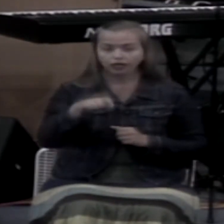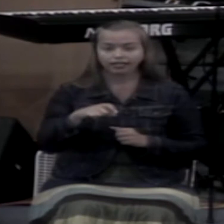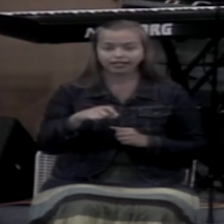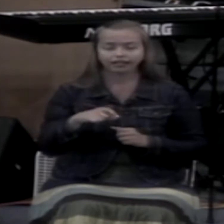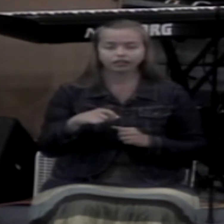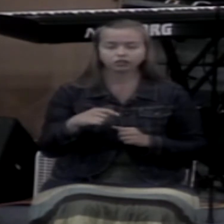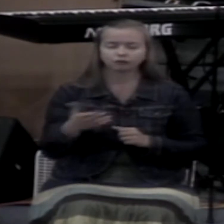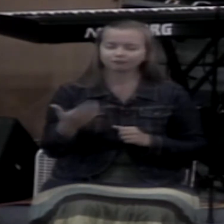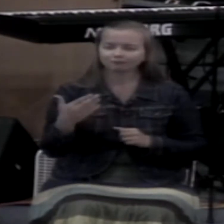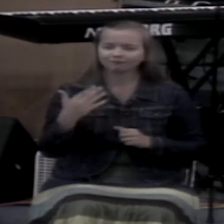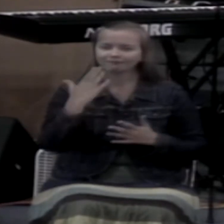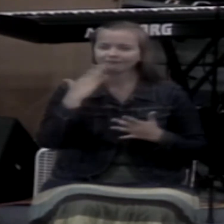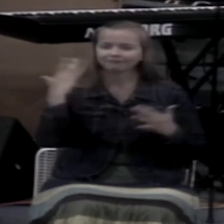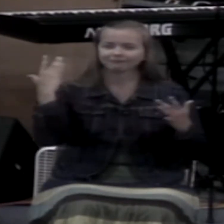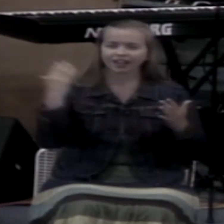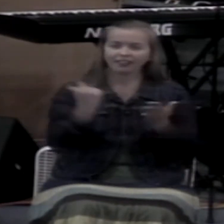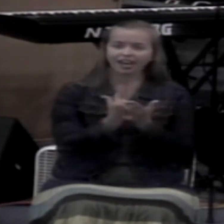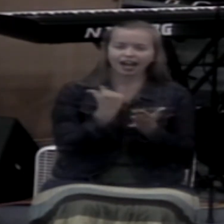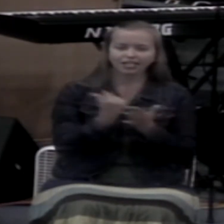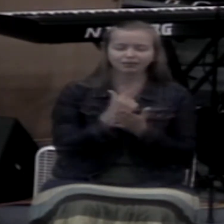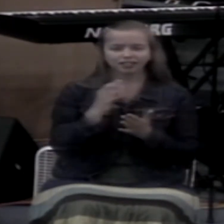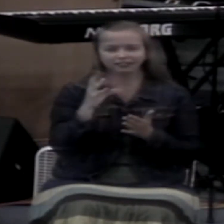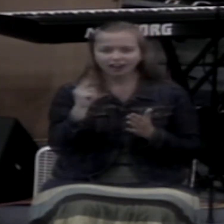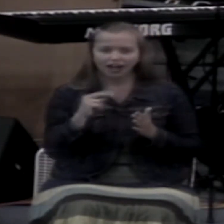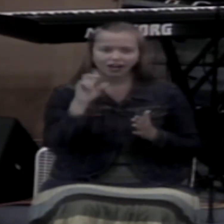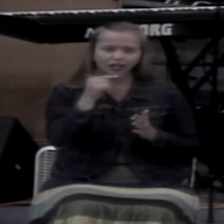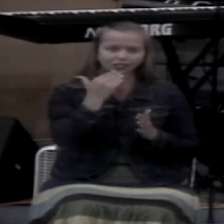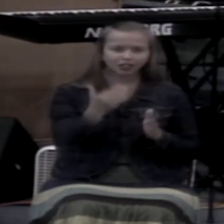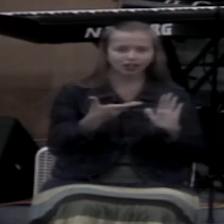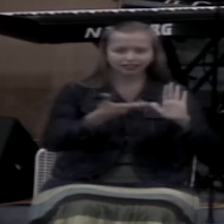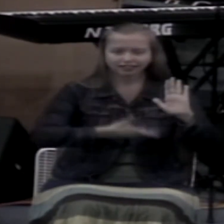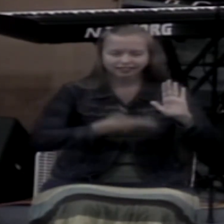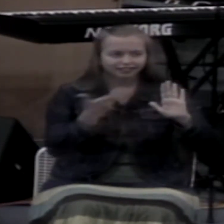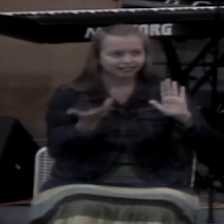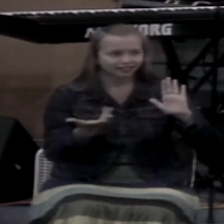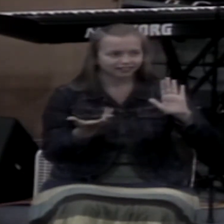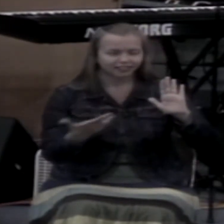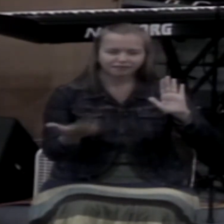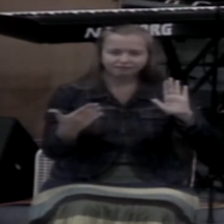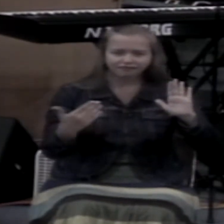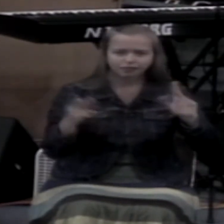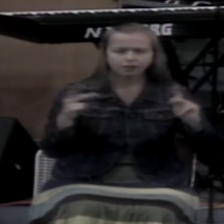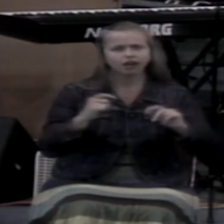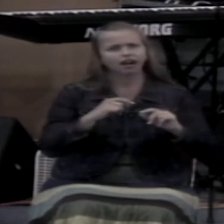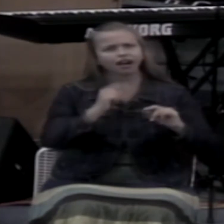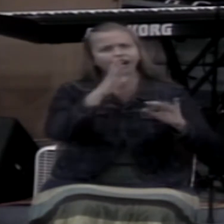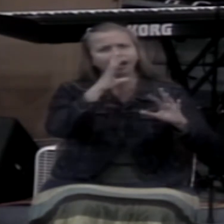I said, I believe that we need to make the gospel attractive. Amen. See.